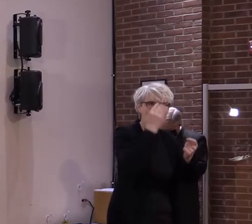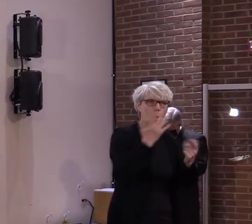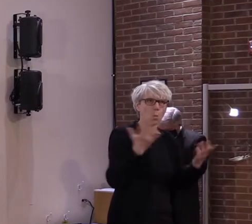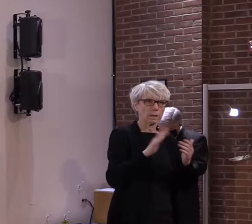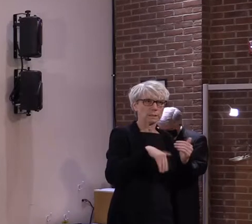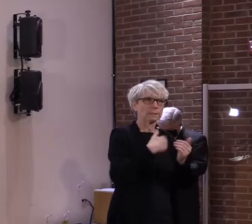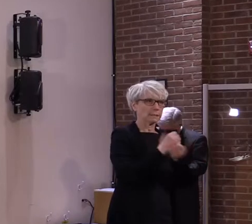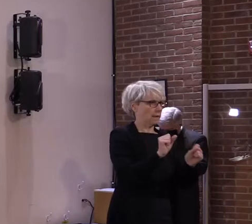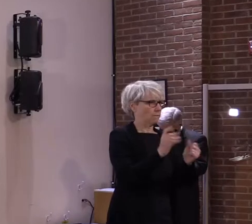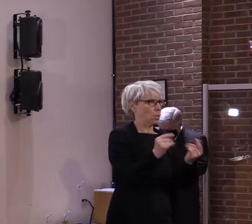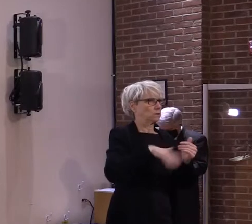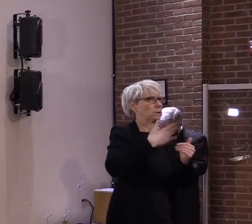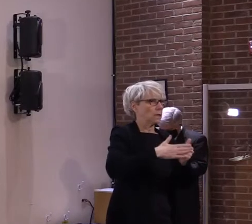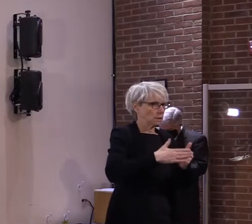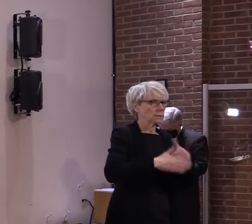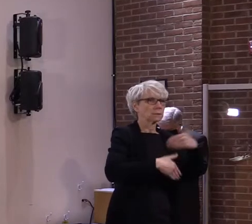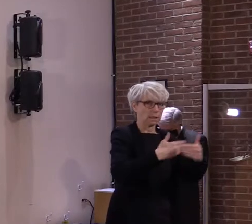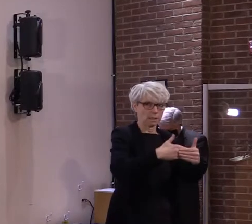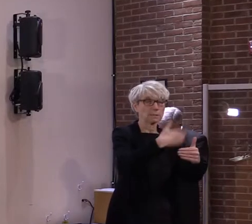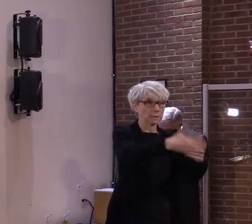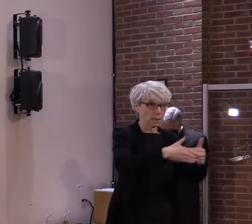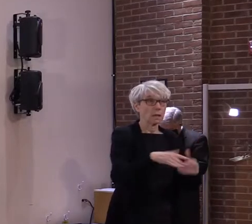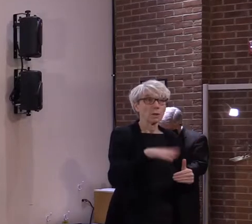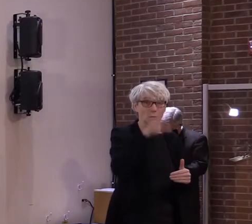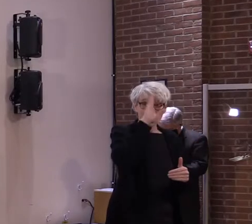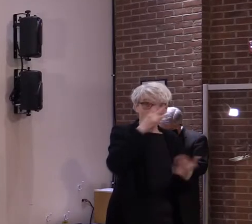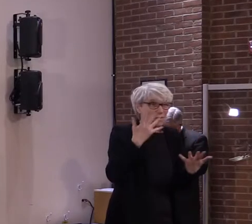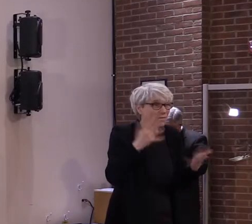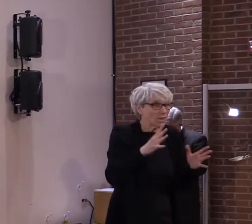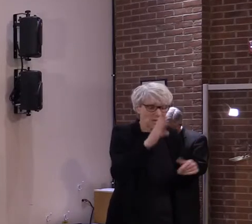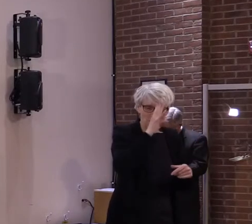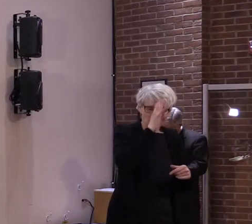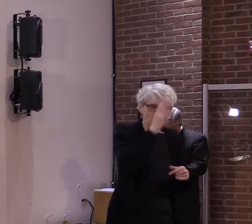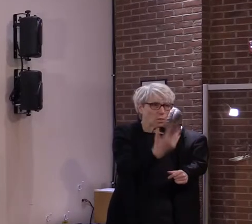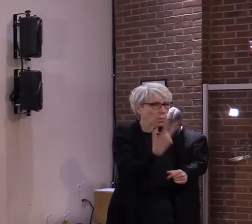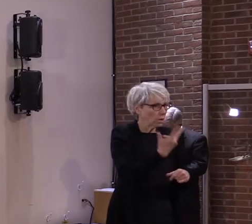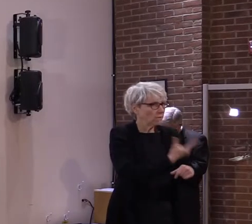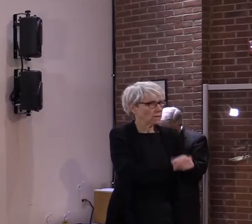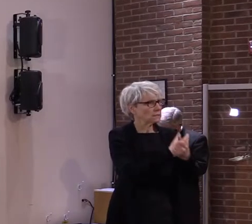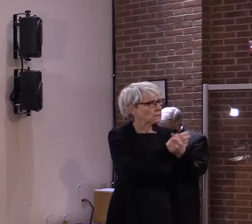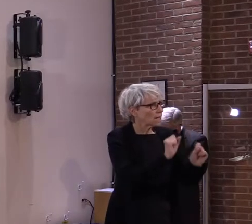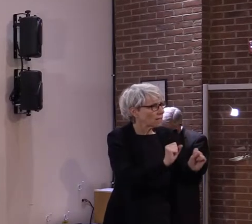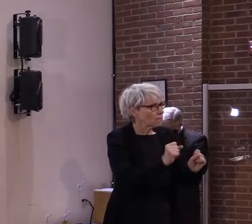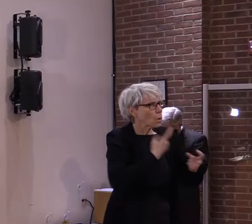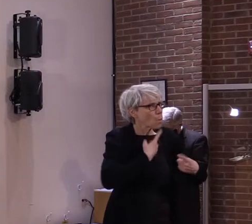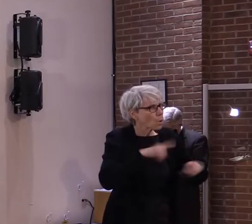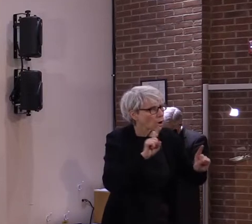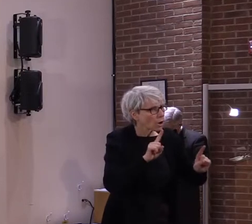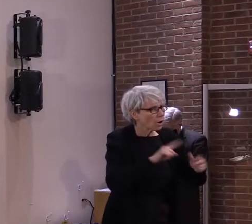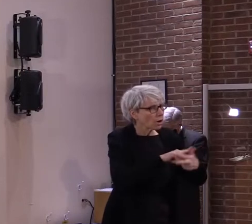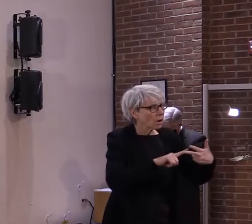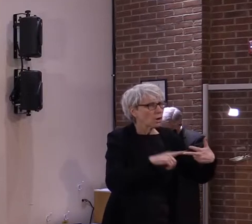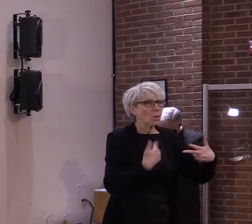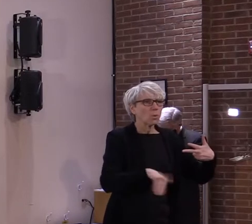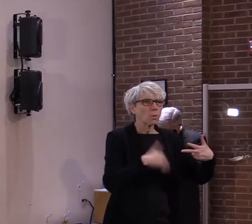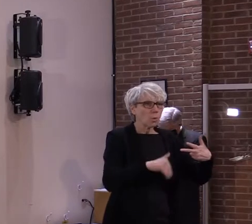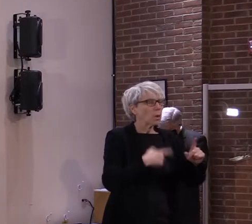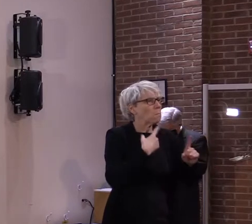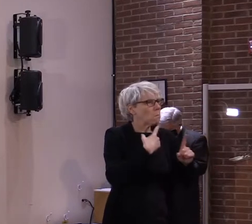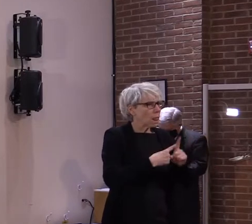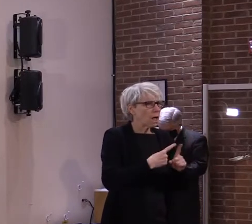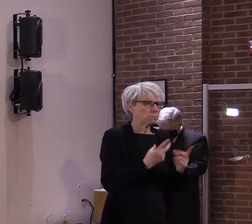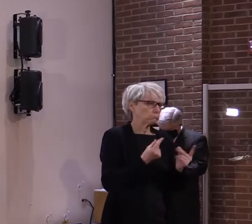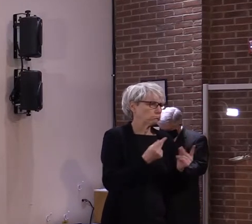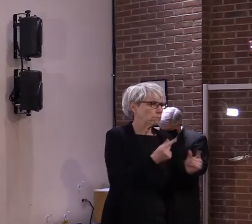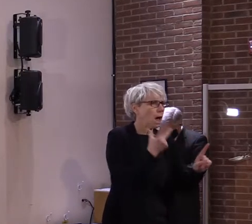is based on the fact that we have three safe and effective vaccines and is tied to our progress in vaccination,